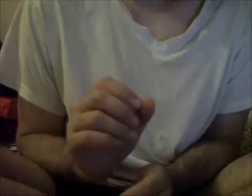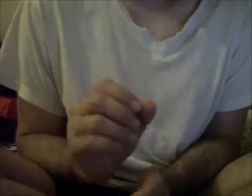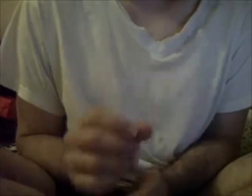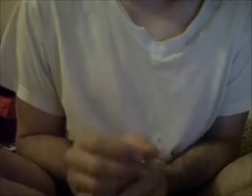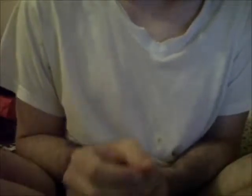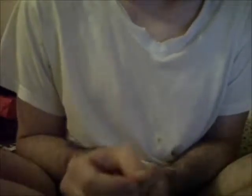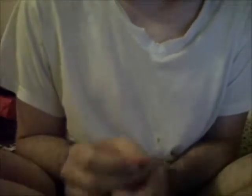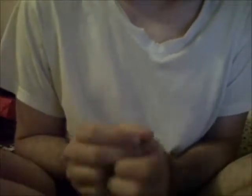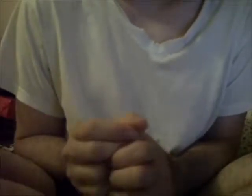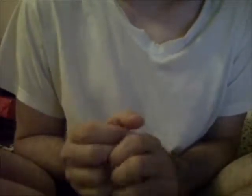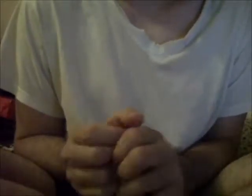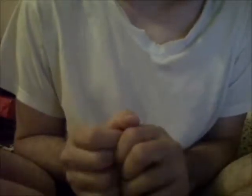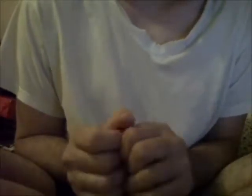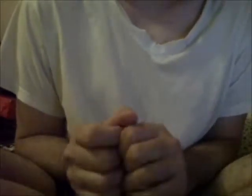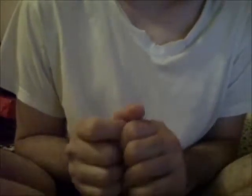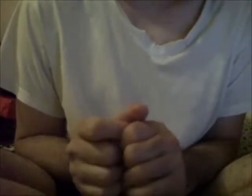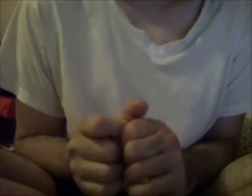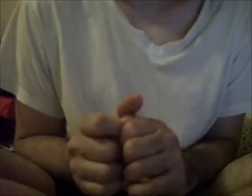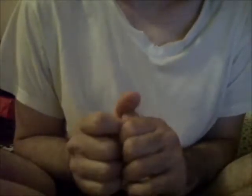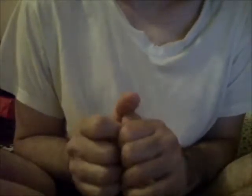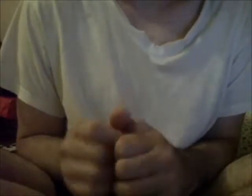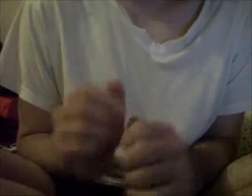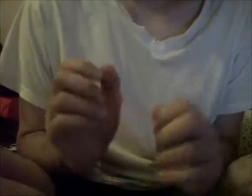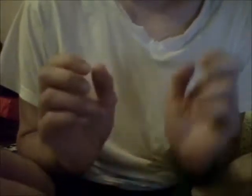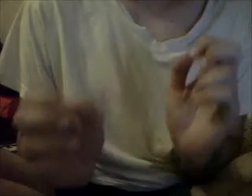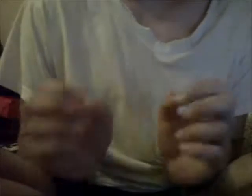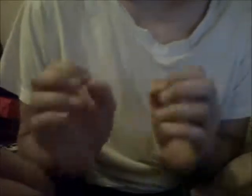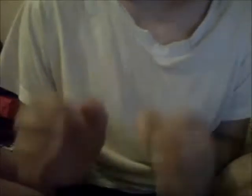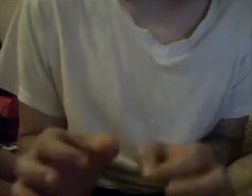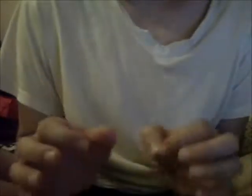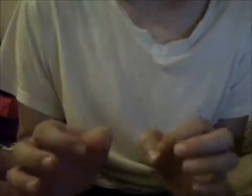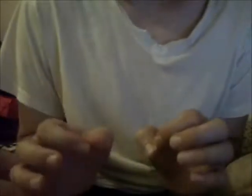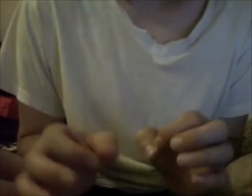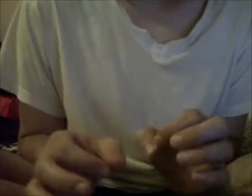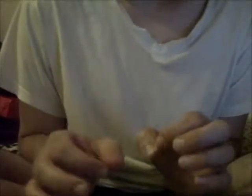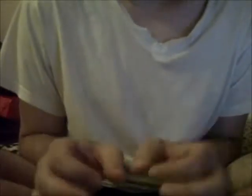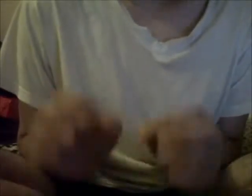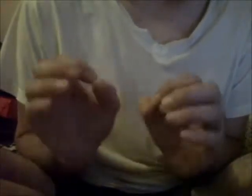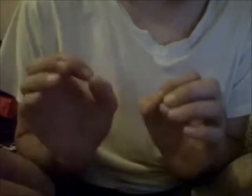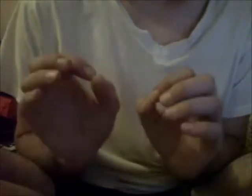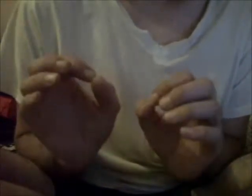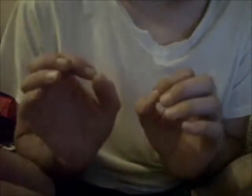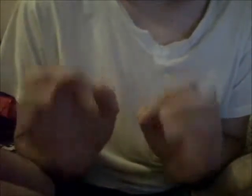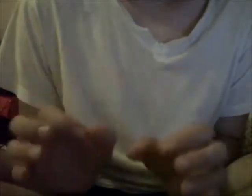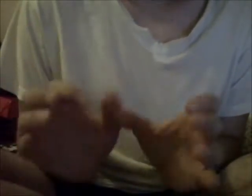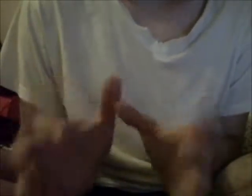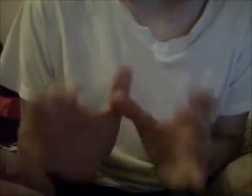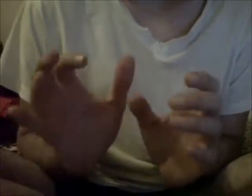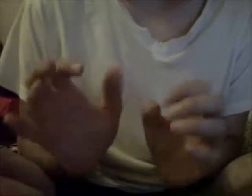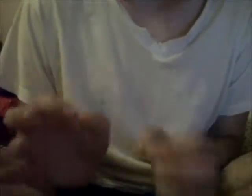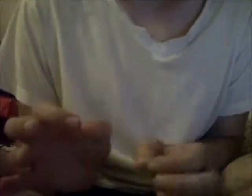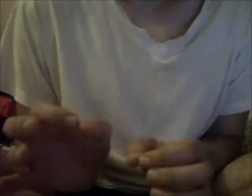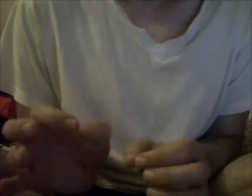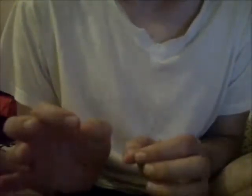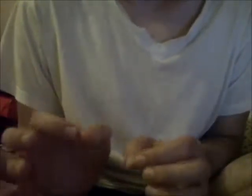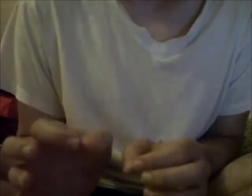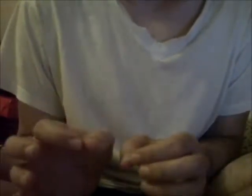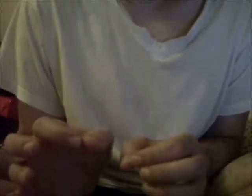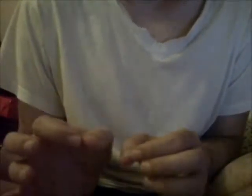and Revelation 14:10 to 11 also state that God is the judge.